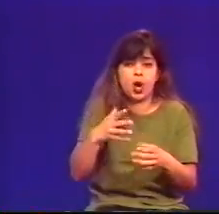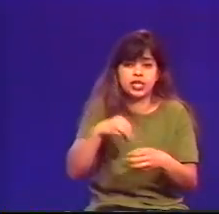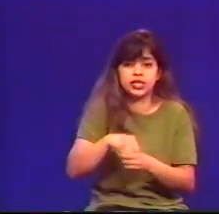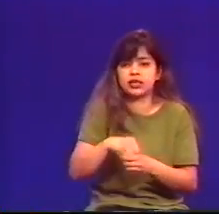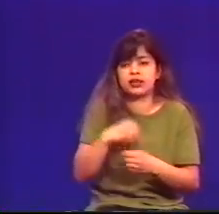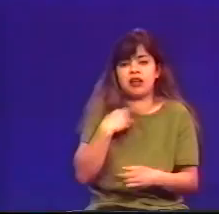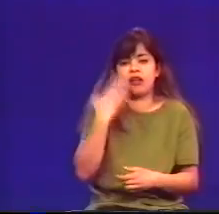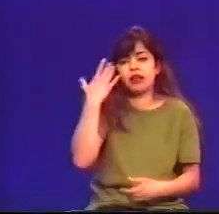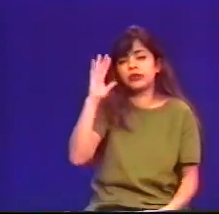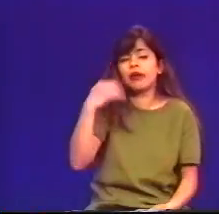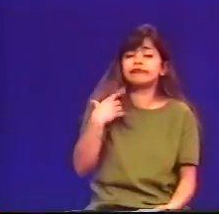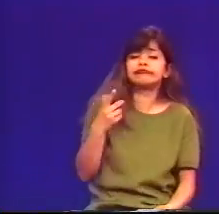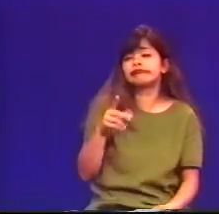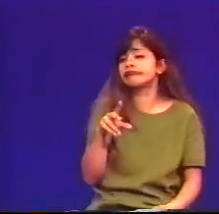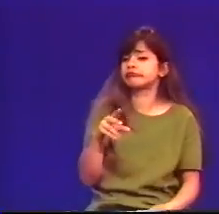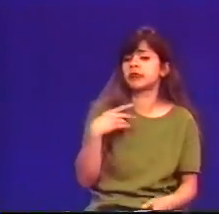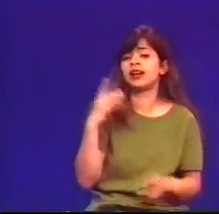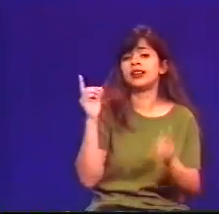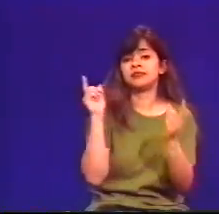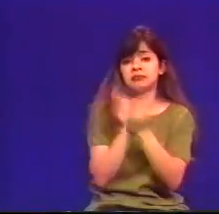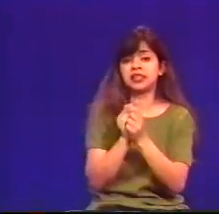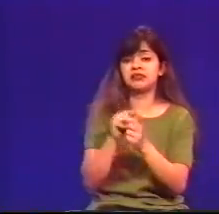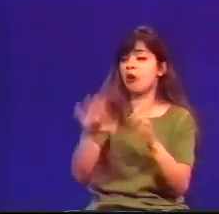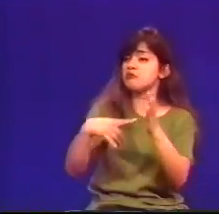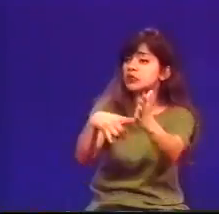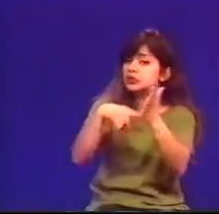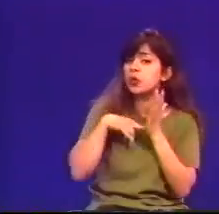I never realized how much captioning would make a difference.